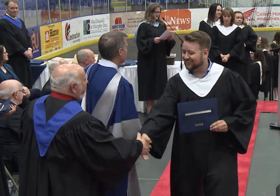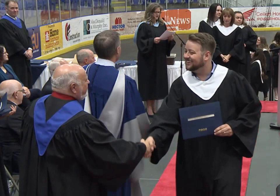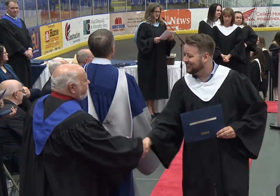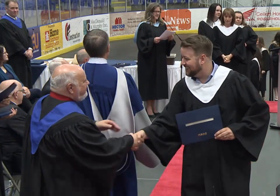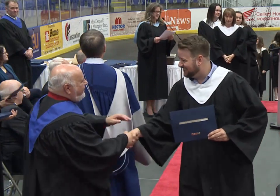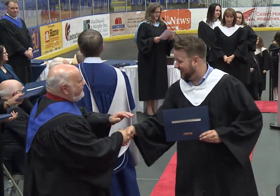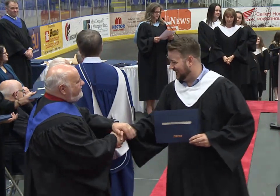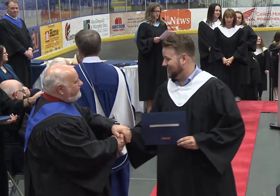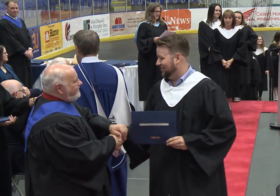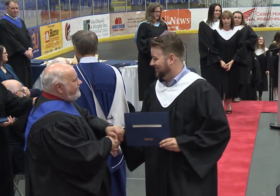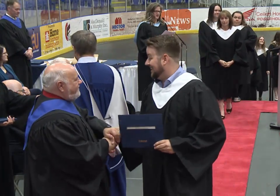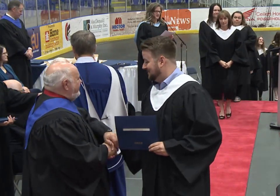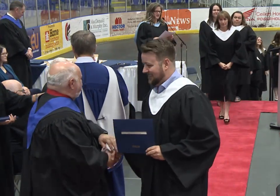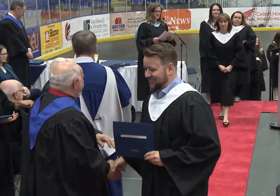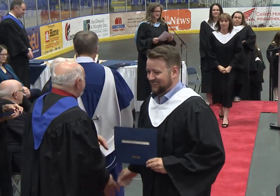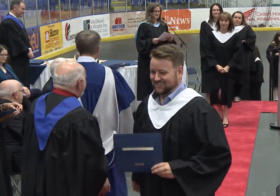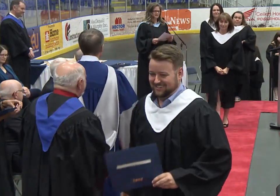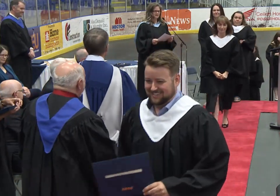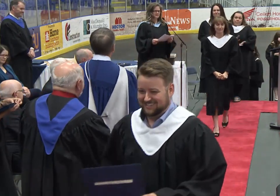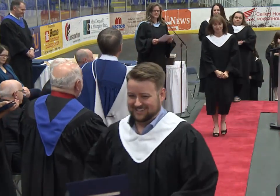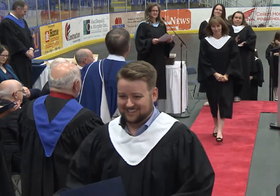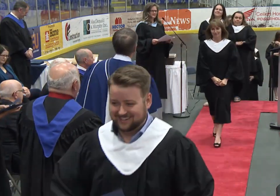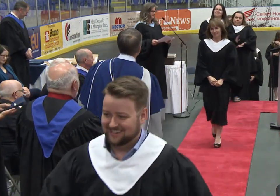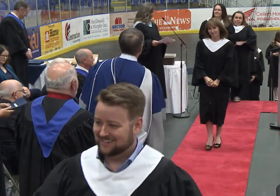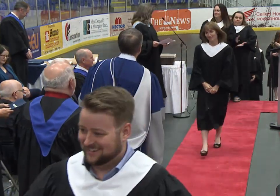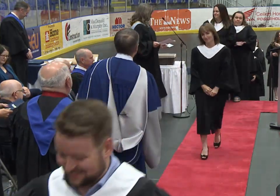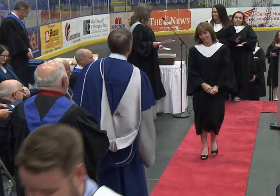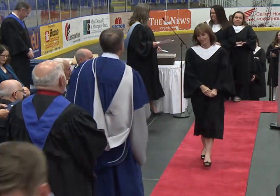Claire Tucker Daling with honors.